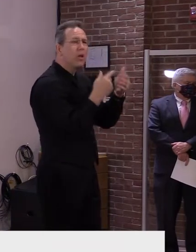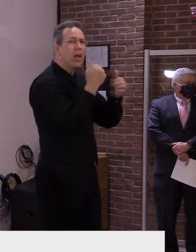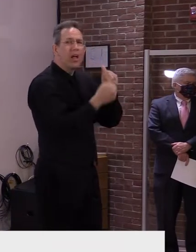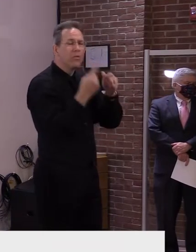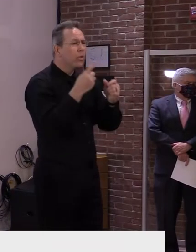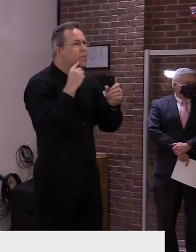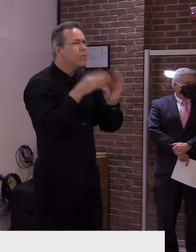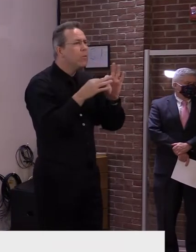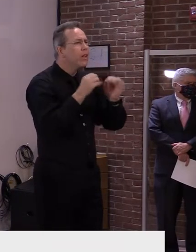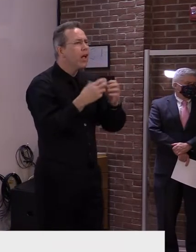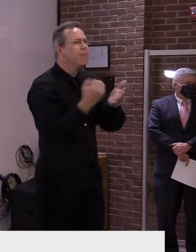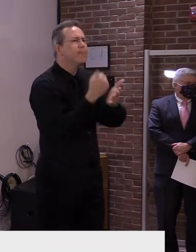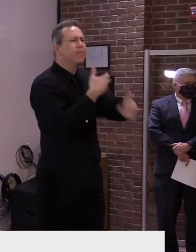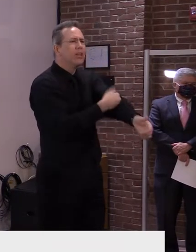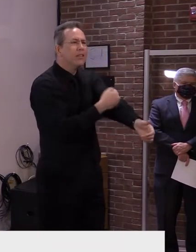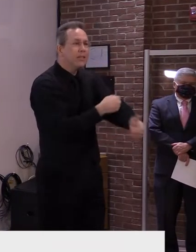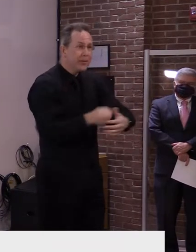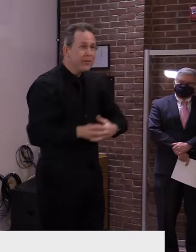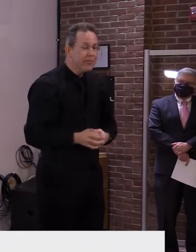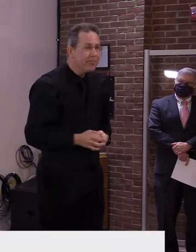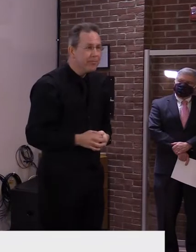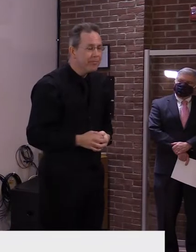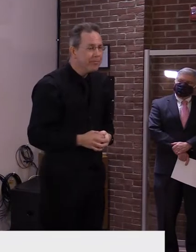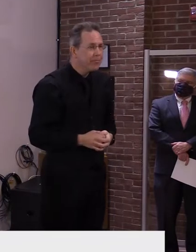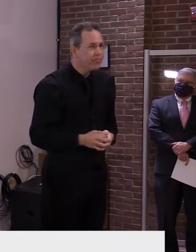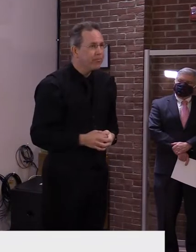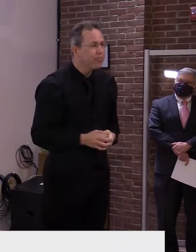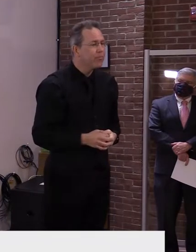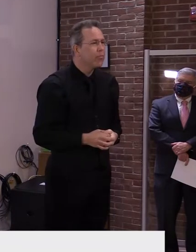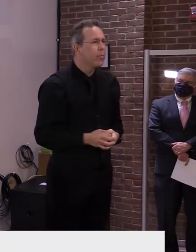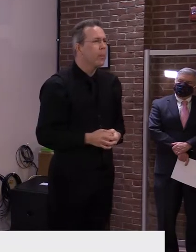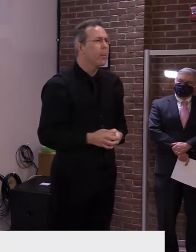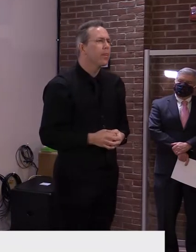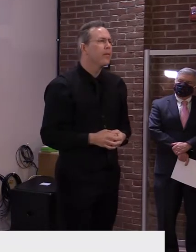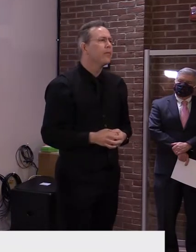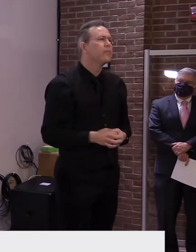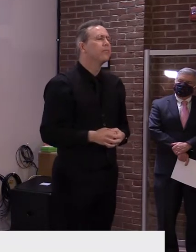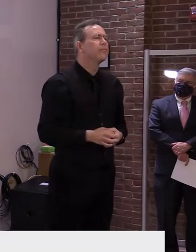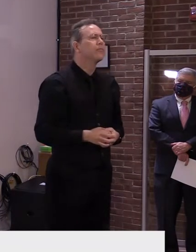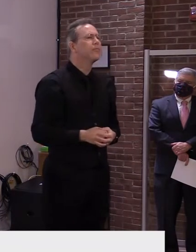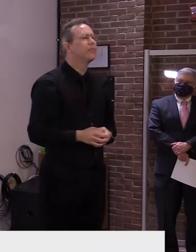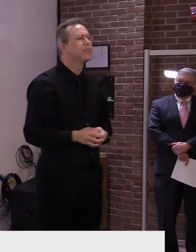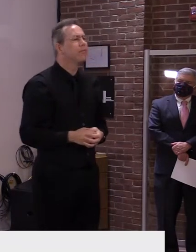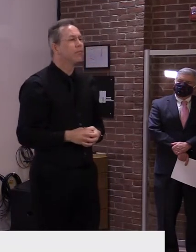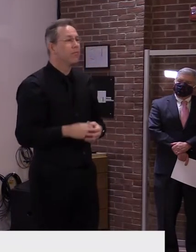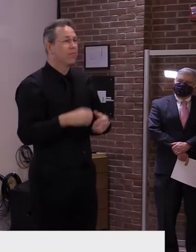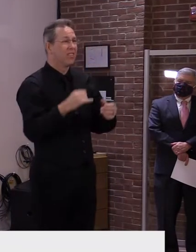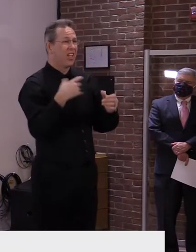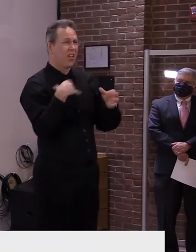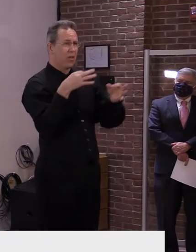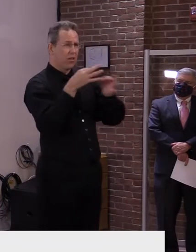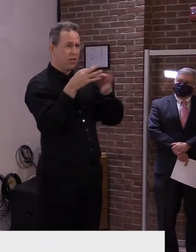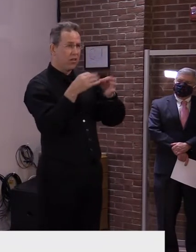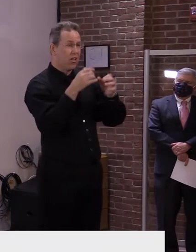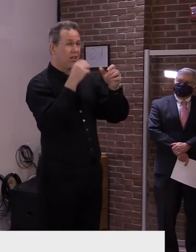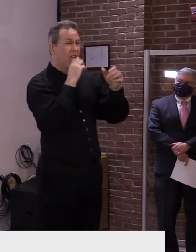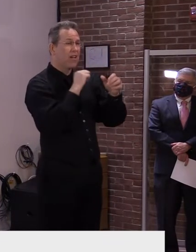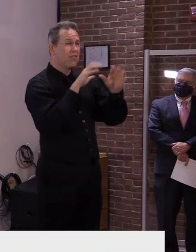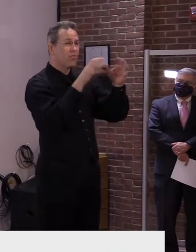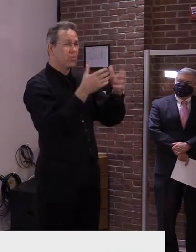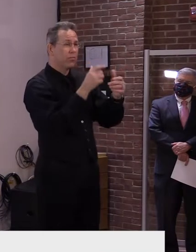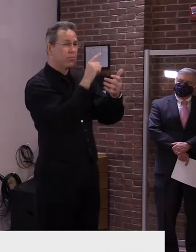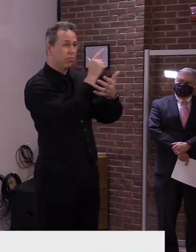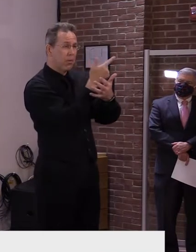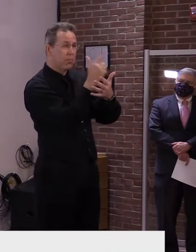vaccinated. As we've discussed, we're going back to our age banding strategy, which was